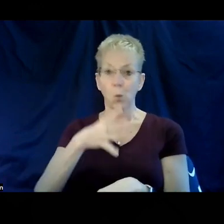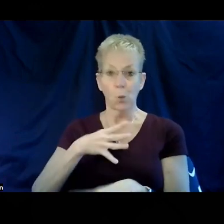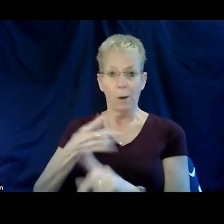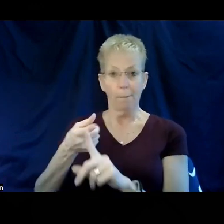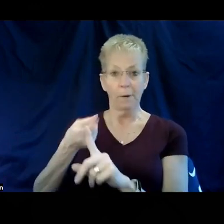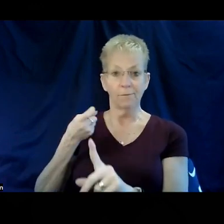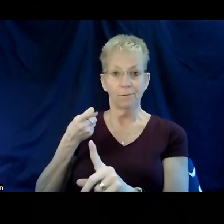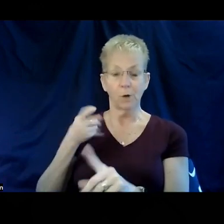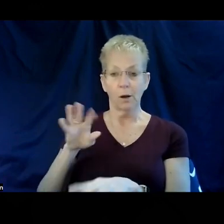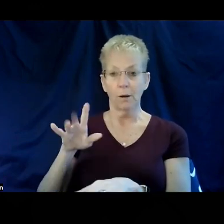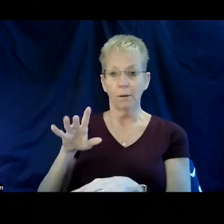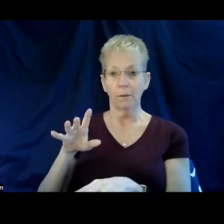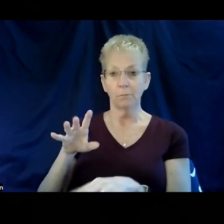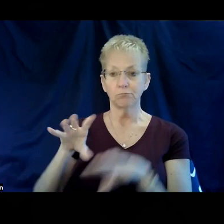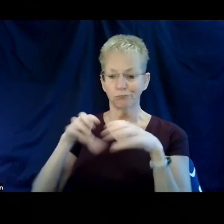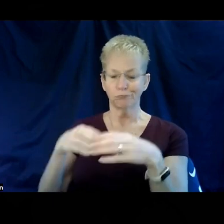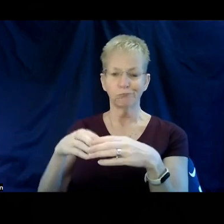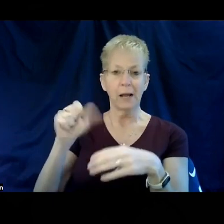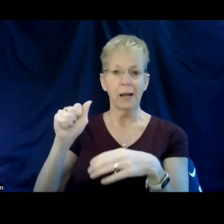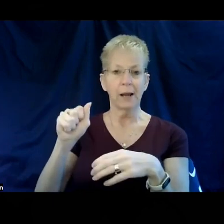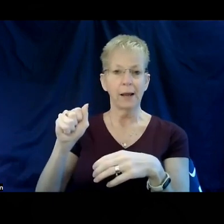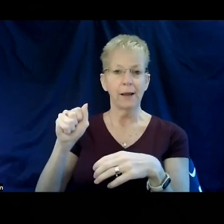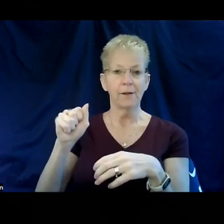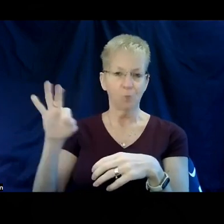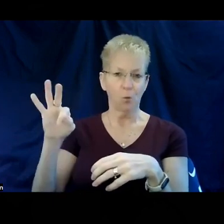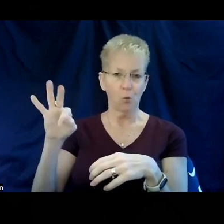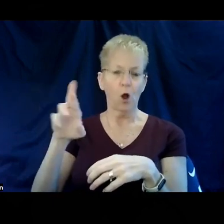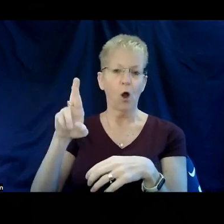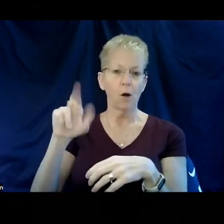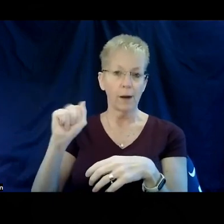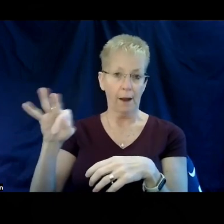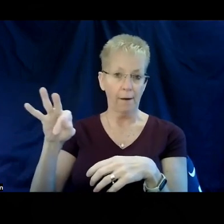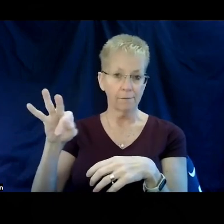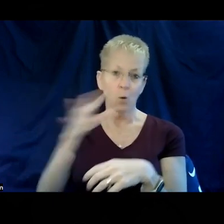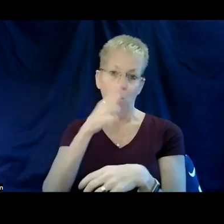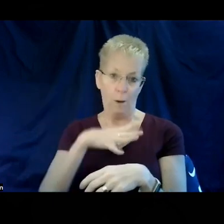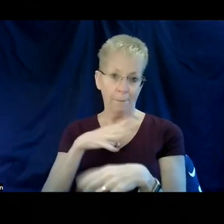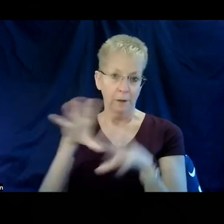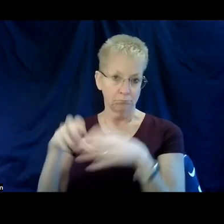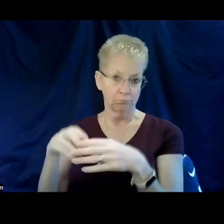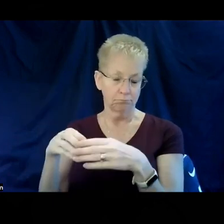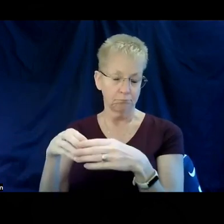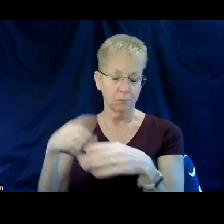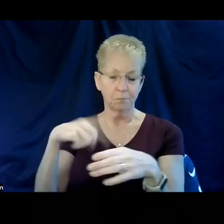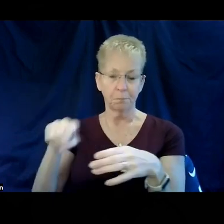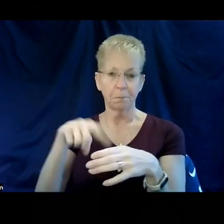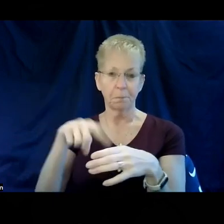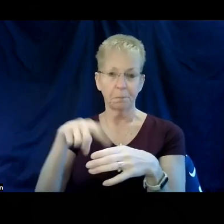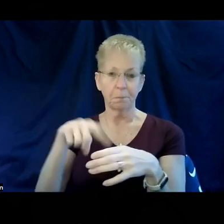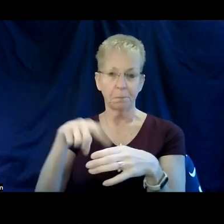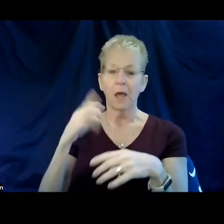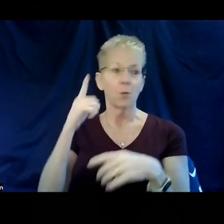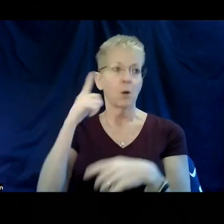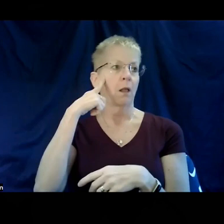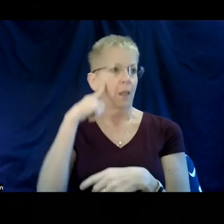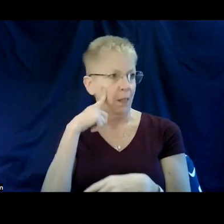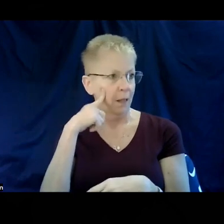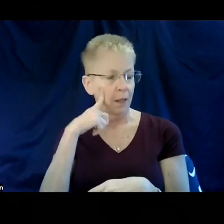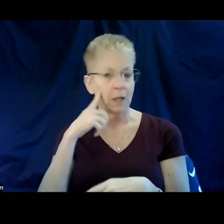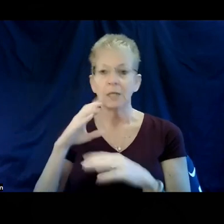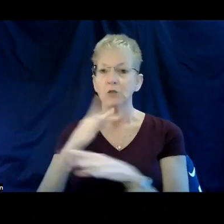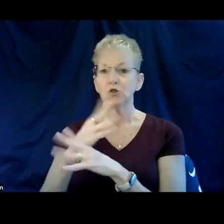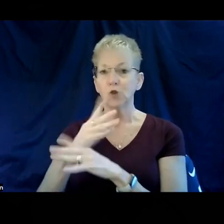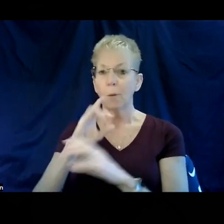Women's Auxiliary Air Force and the RAF, and they would eavesdrop on German